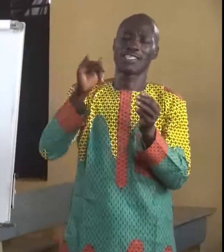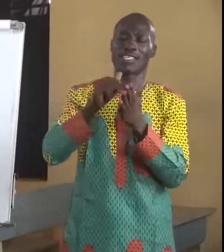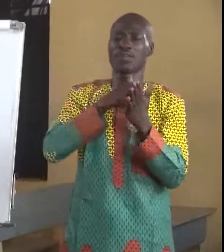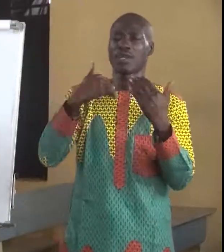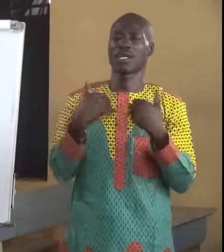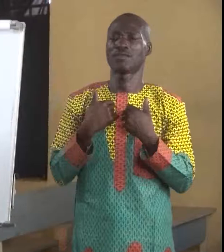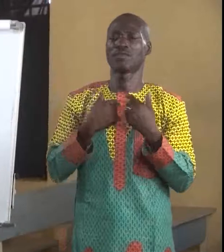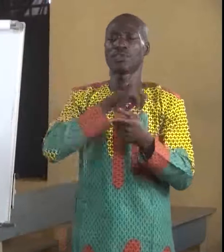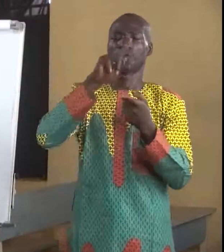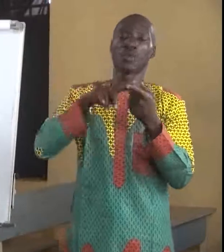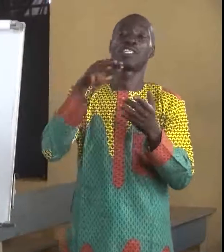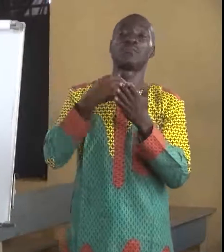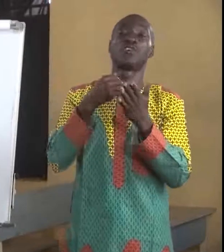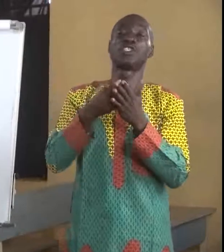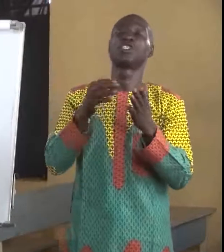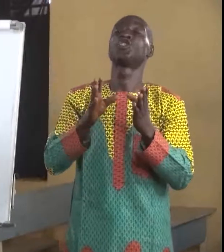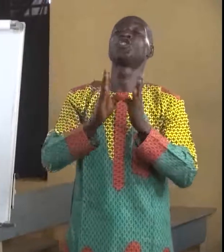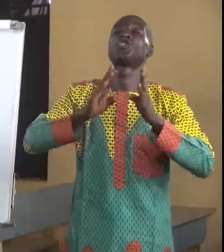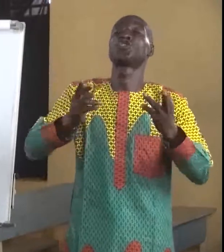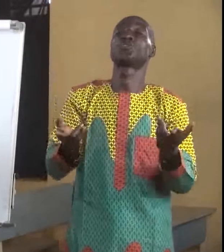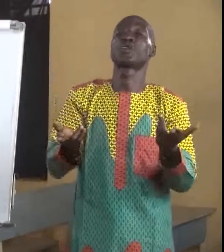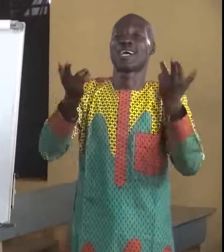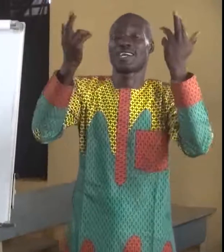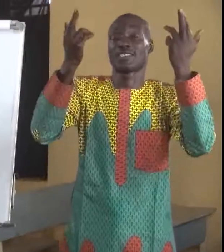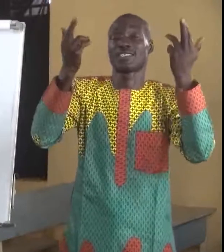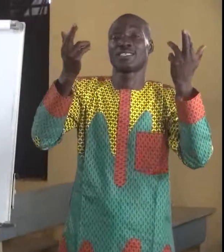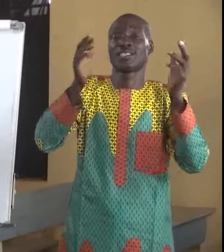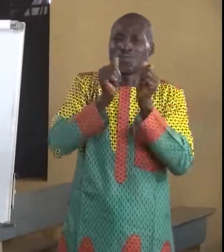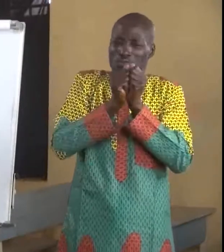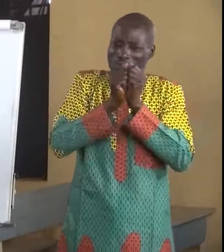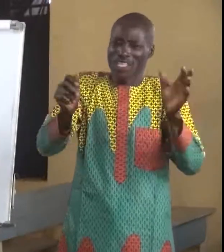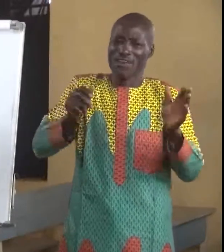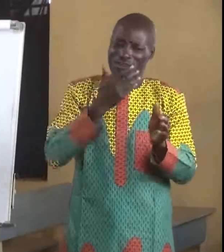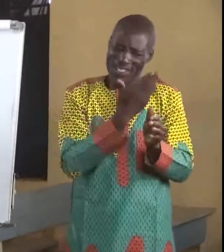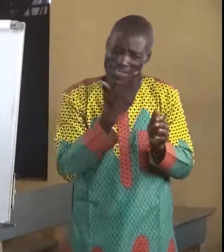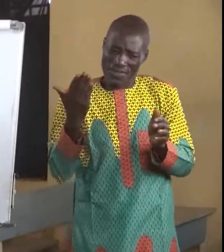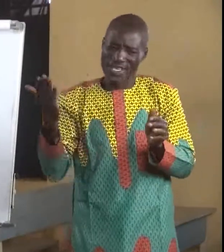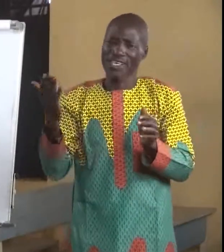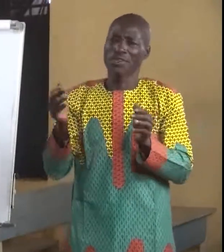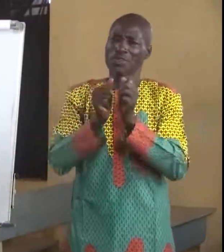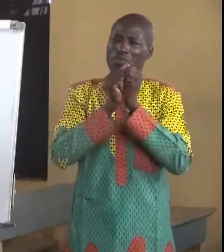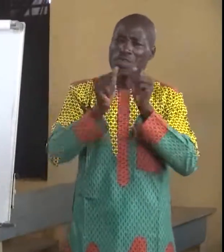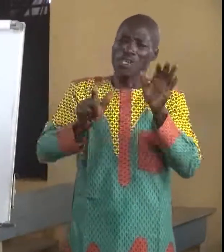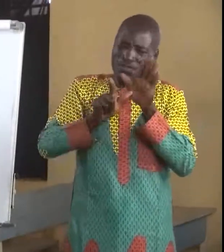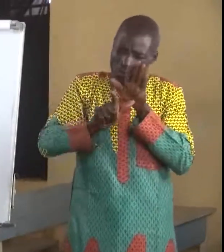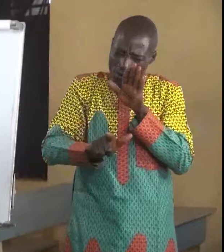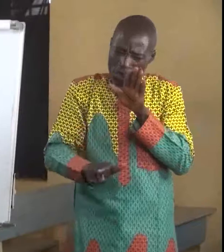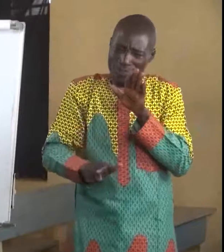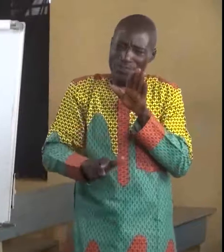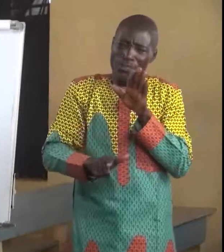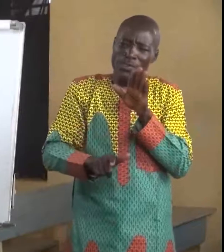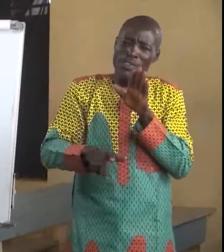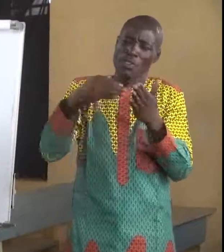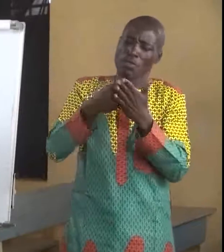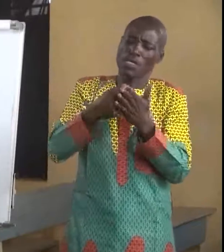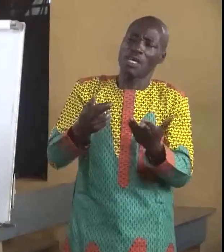of money in circulation in the country rises without lowering, the volume of money